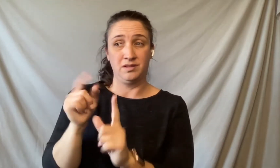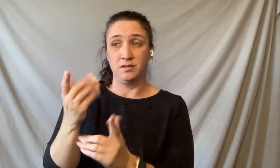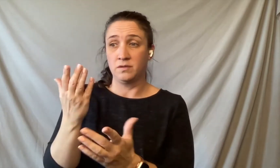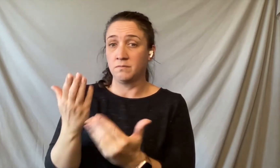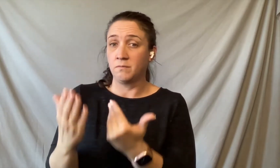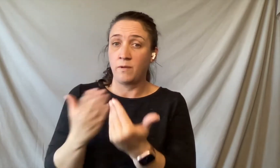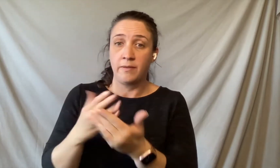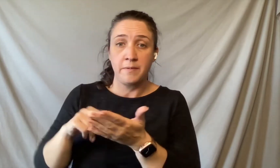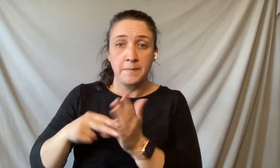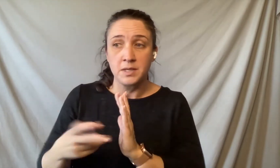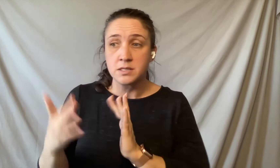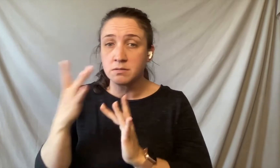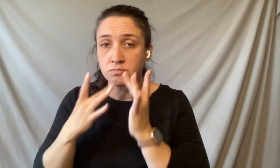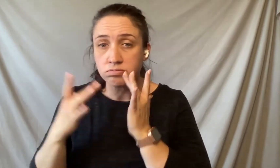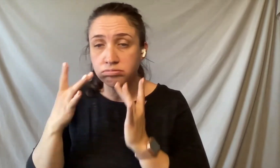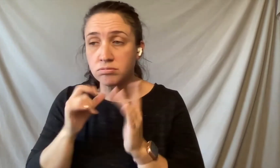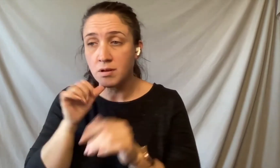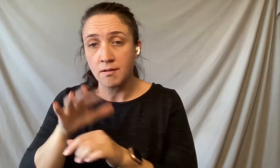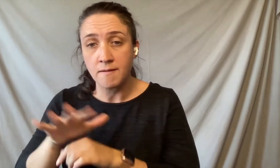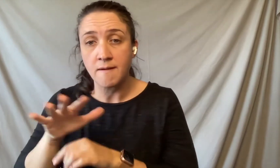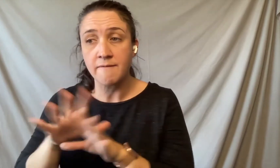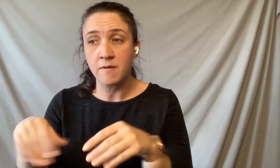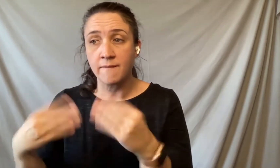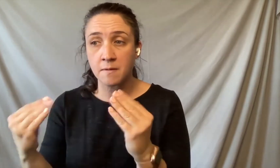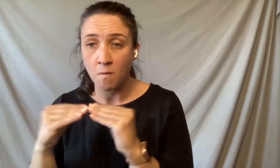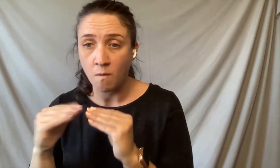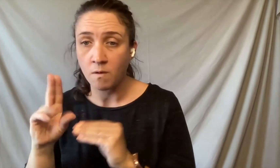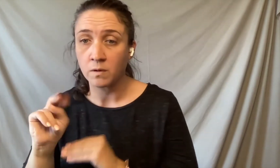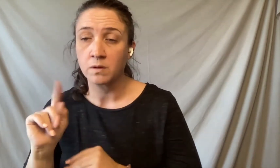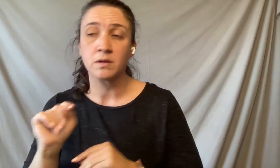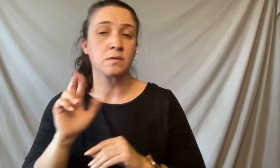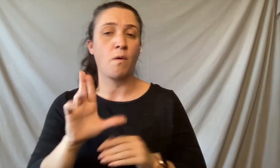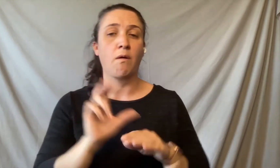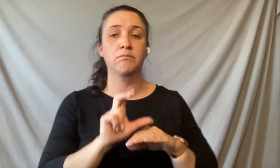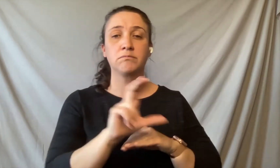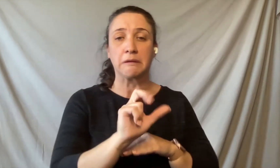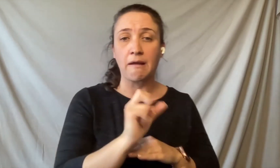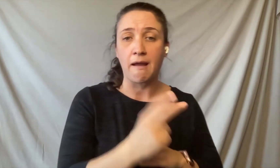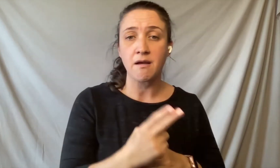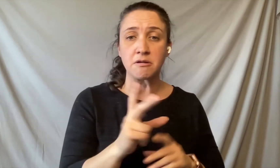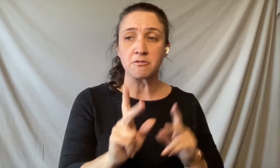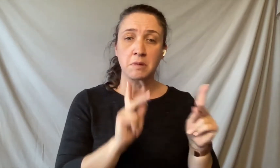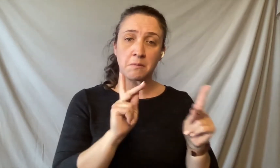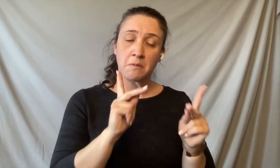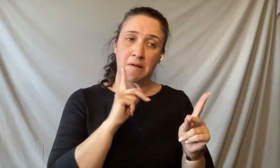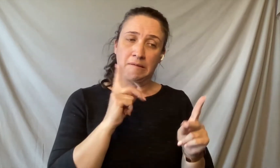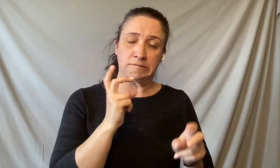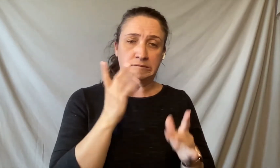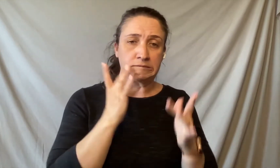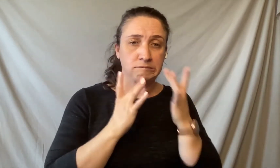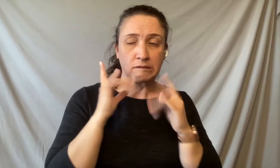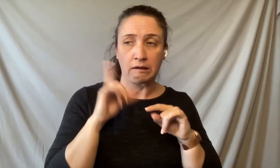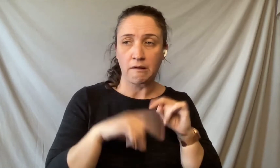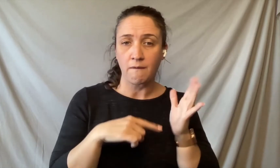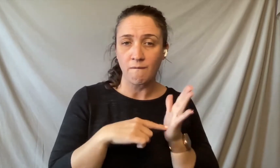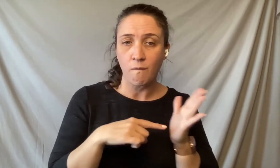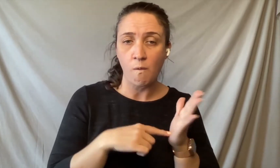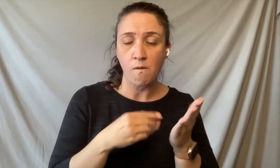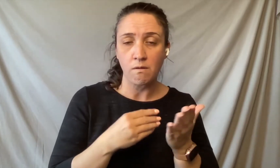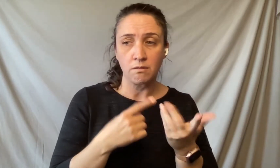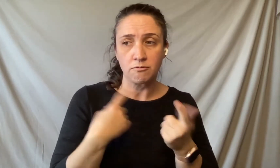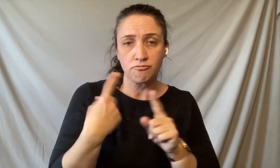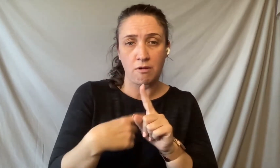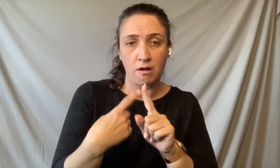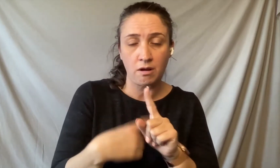or cash assistance to people who are having a hard time making them, but making the focus on any kind of